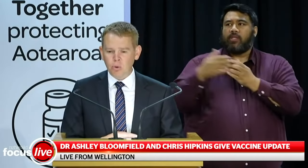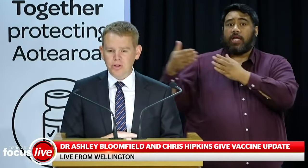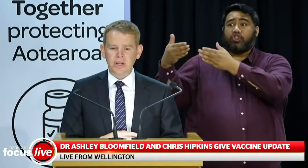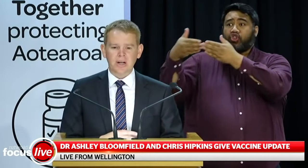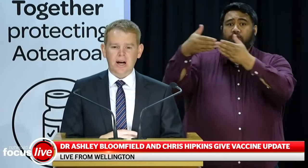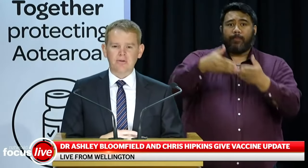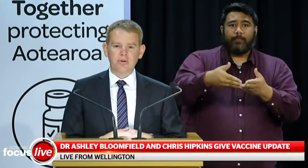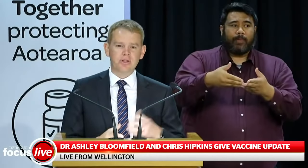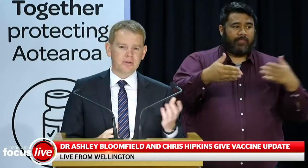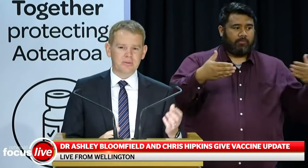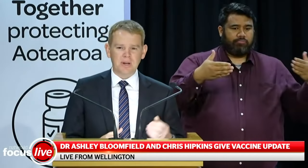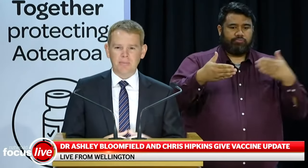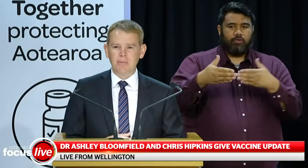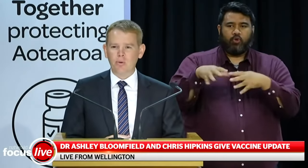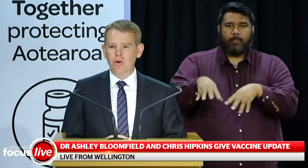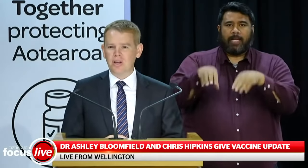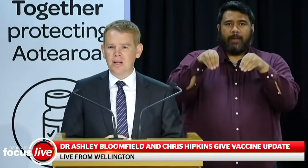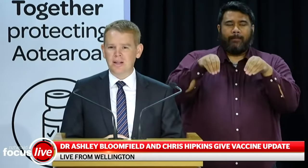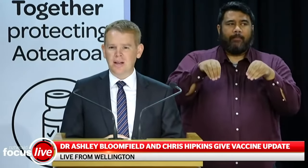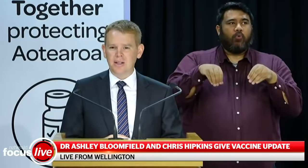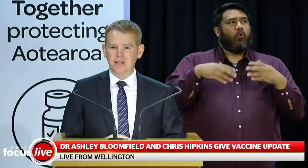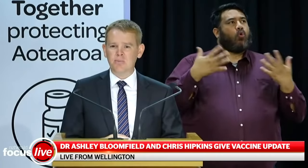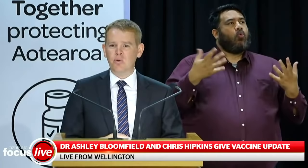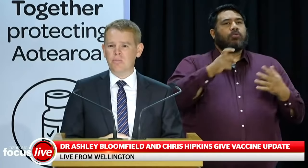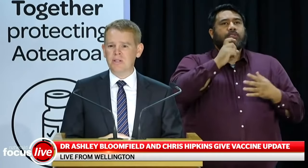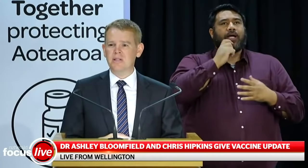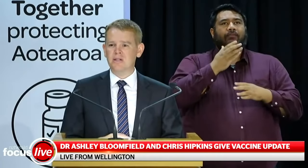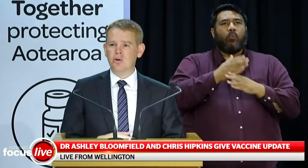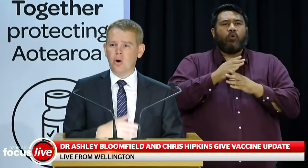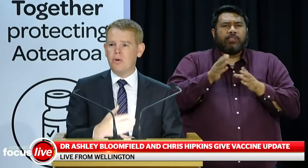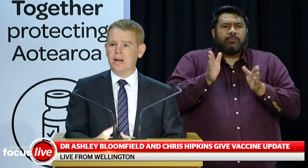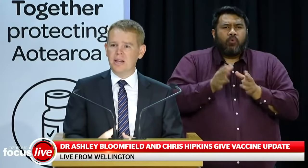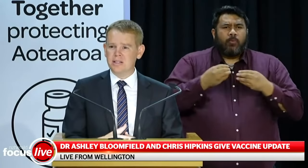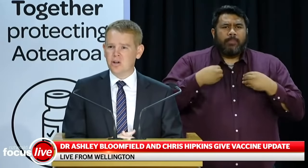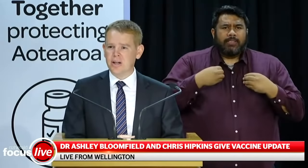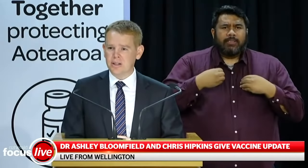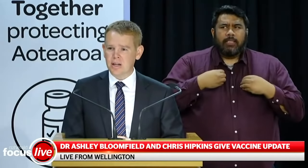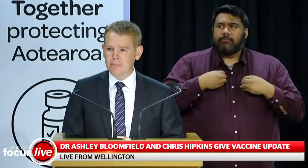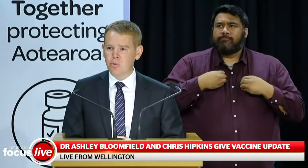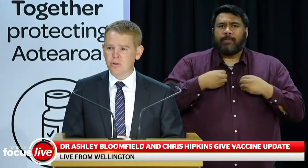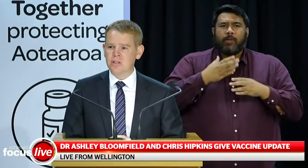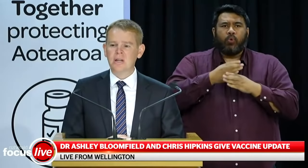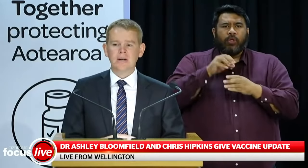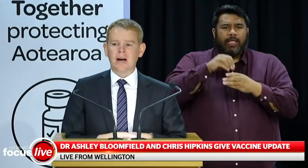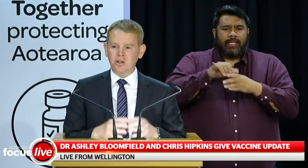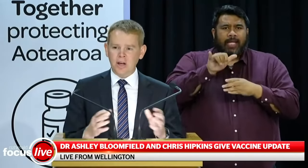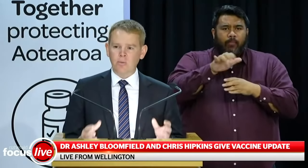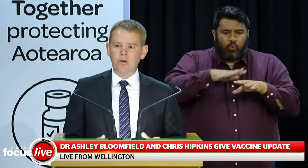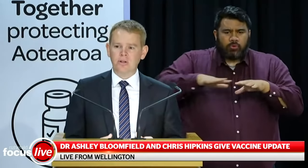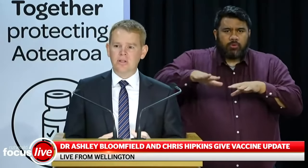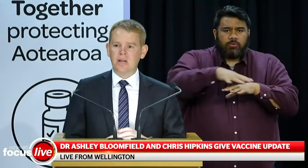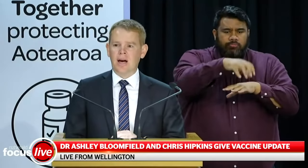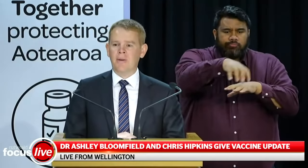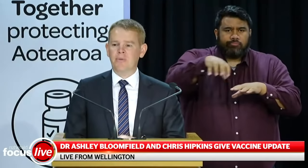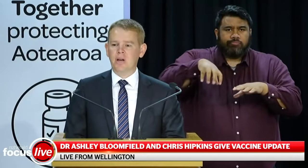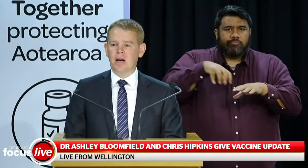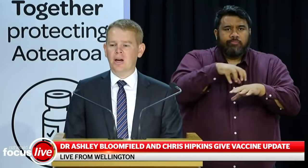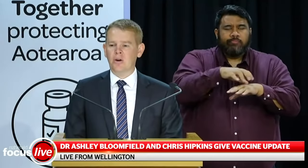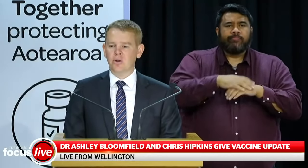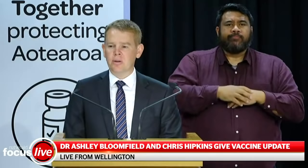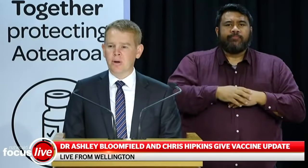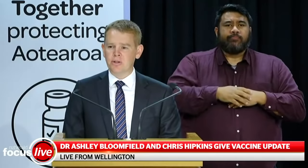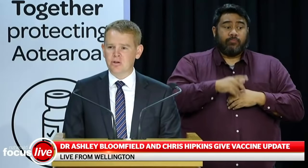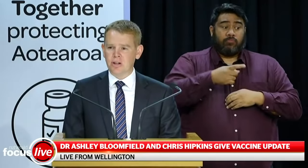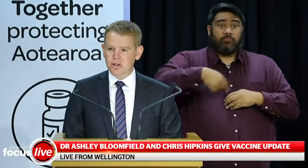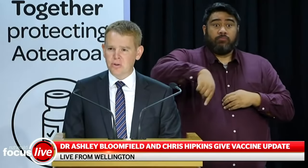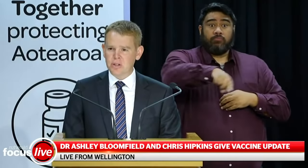out of the port, through to people working in small businesses who operate airside at the airports. So that work is